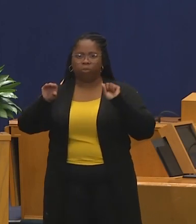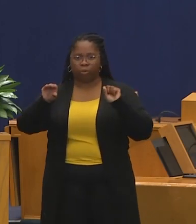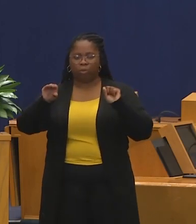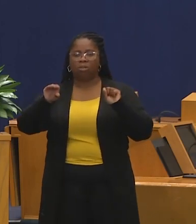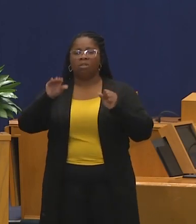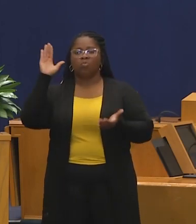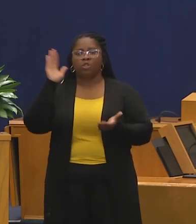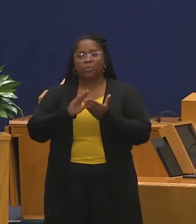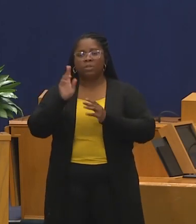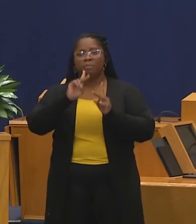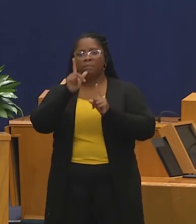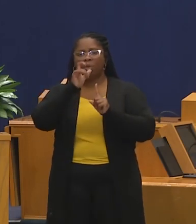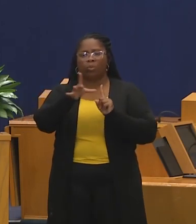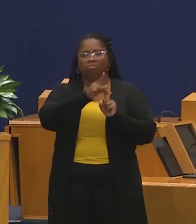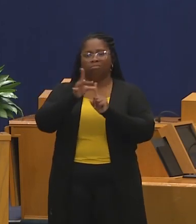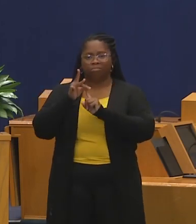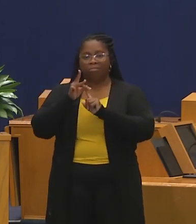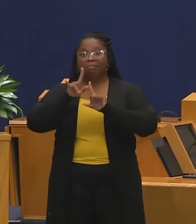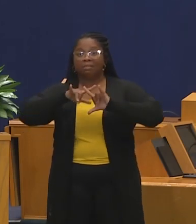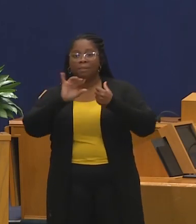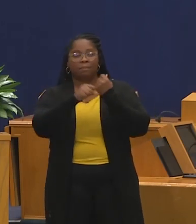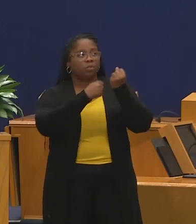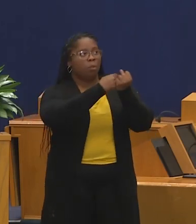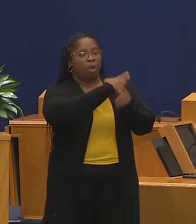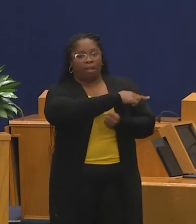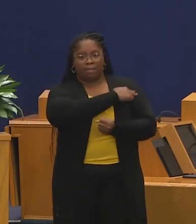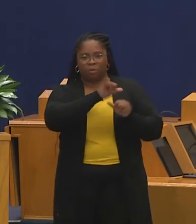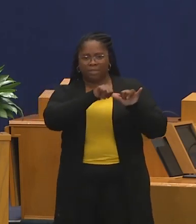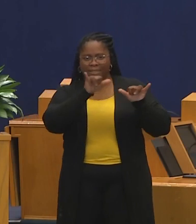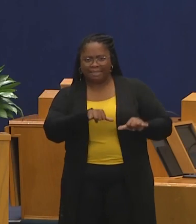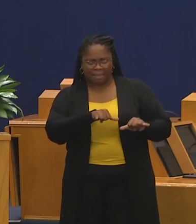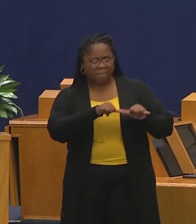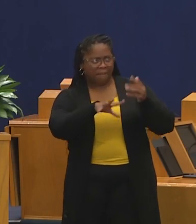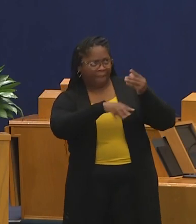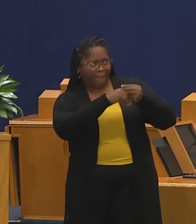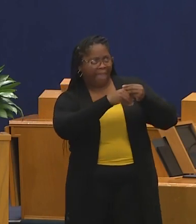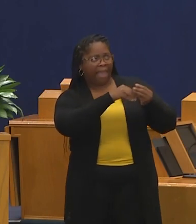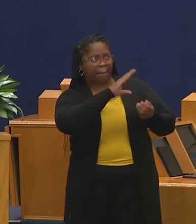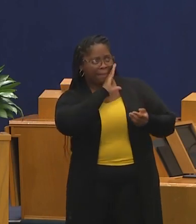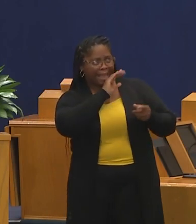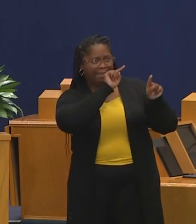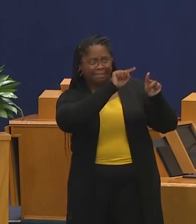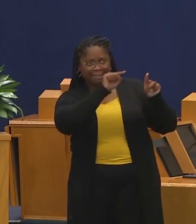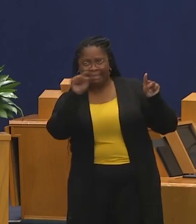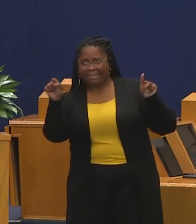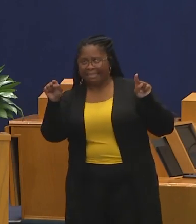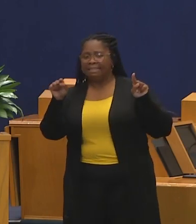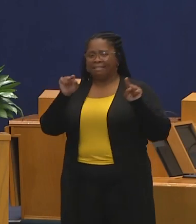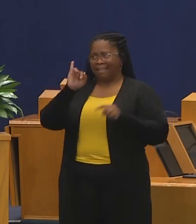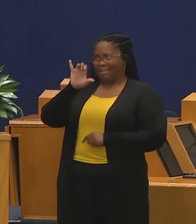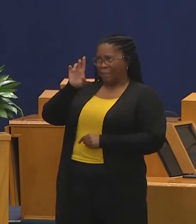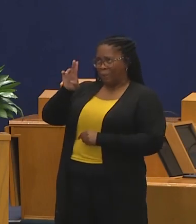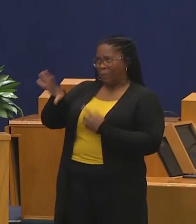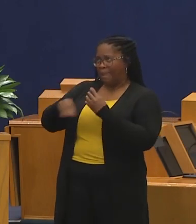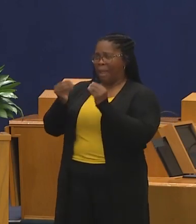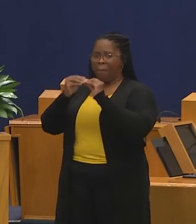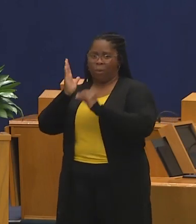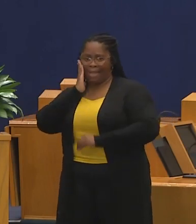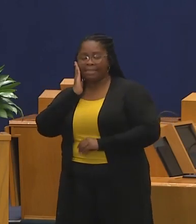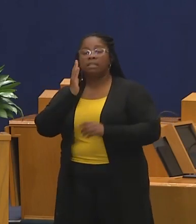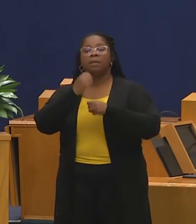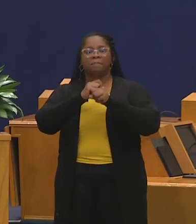support the hospital system and make sure that it can add beds in the few places where we know we need to add beds, and help make